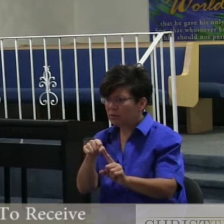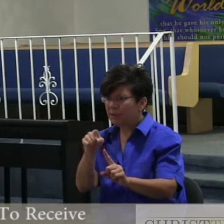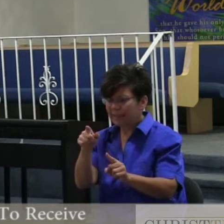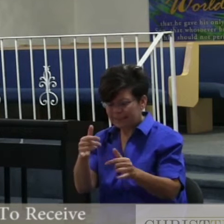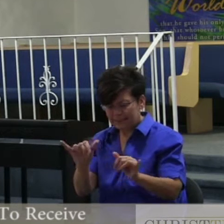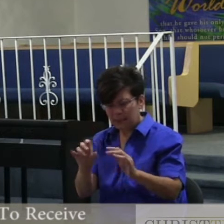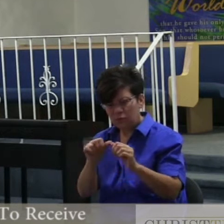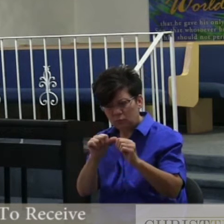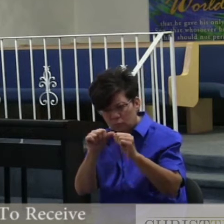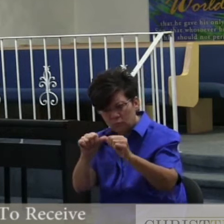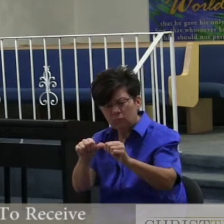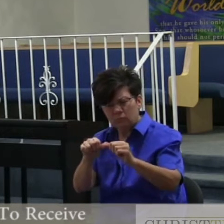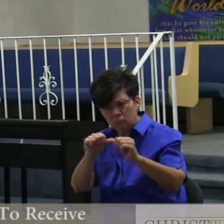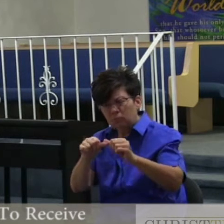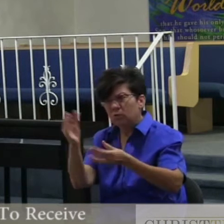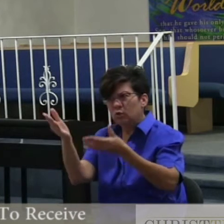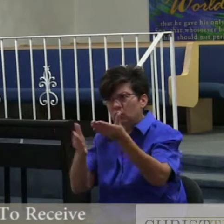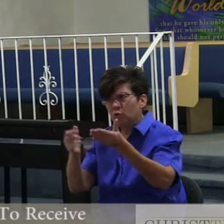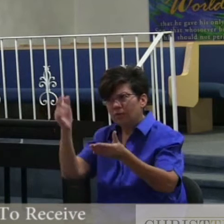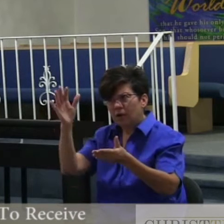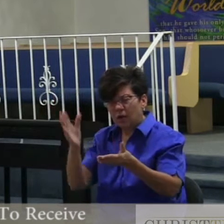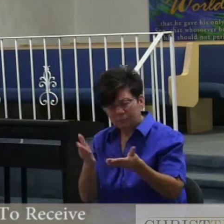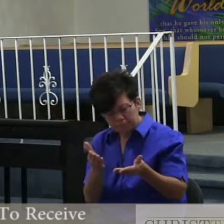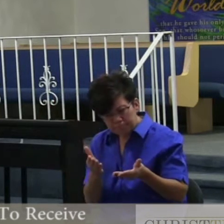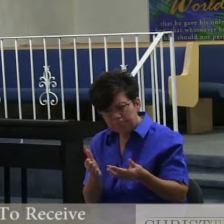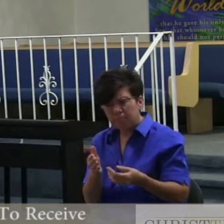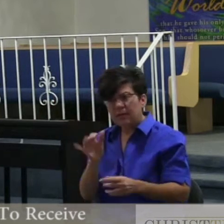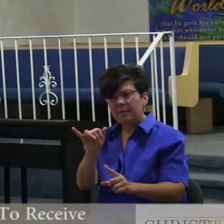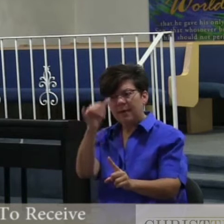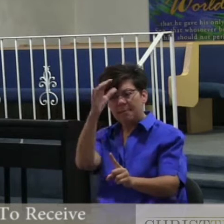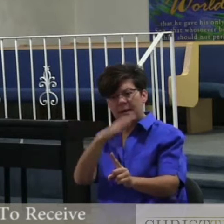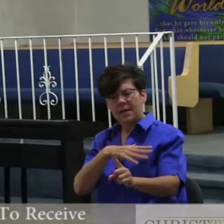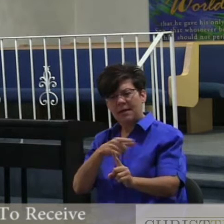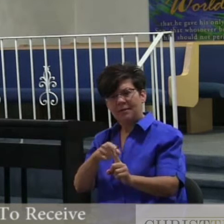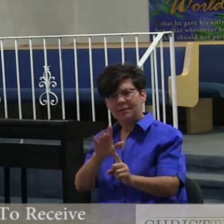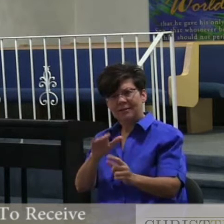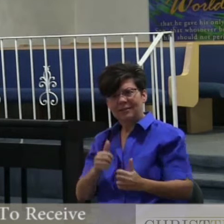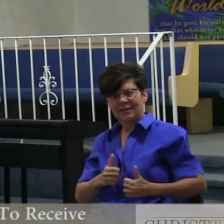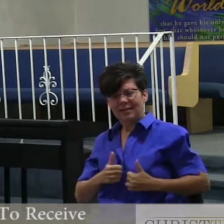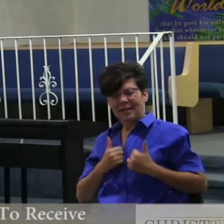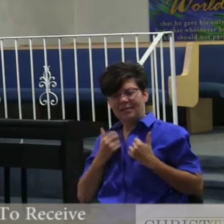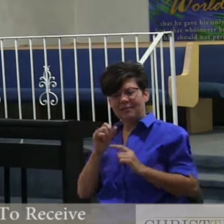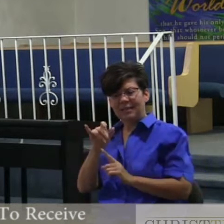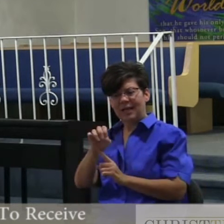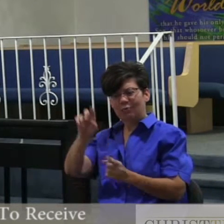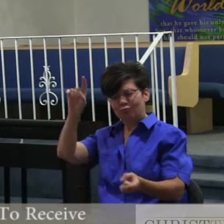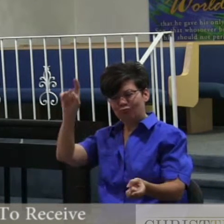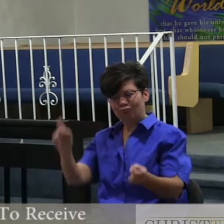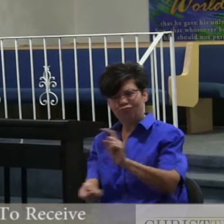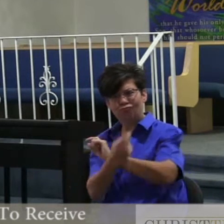on, served God, and that man of God changed his lifestyle.